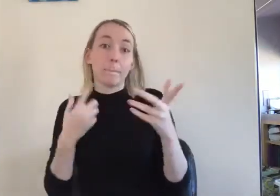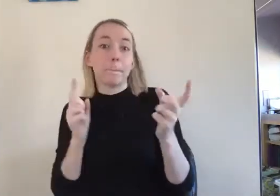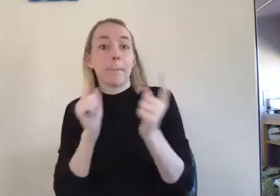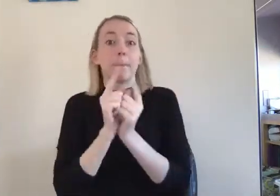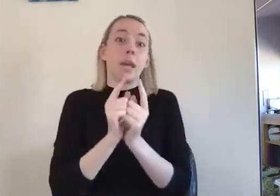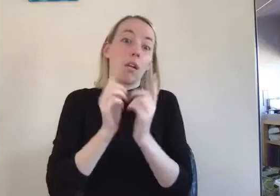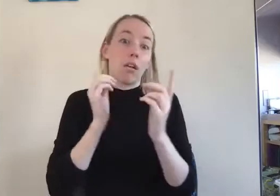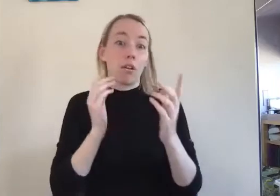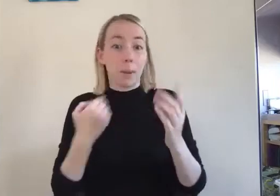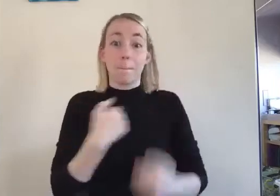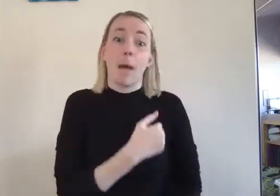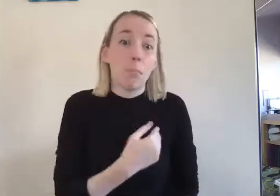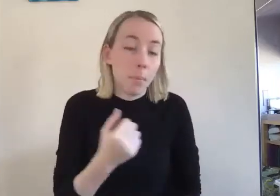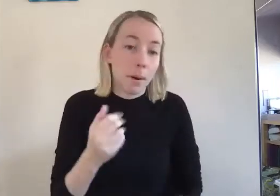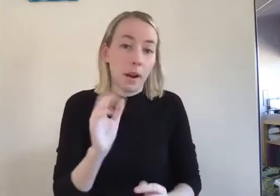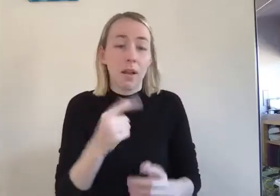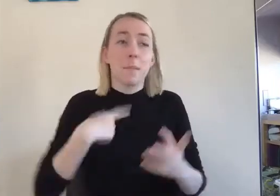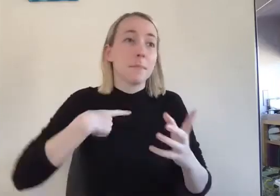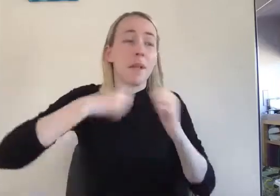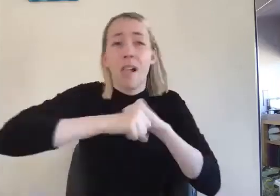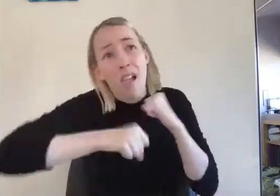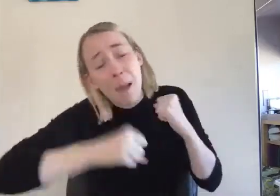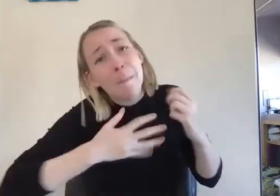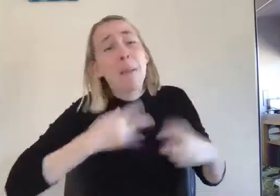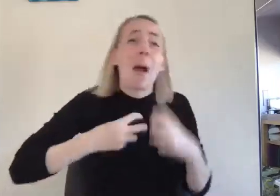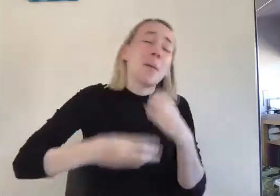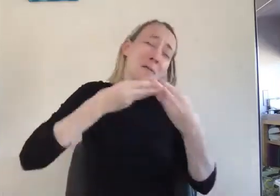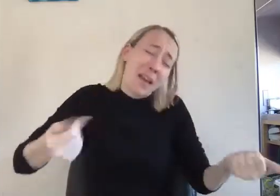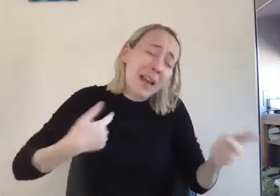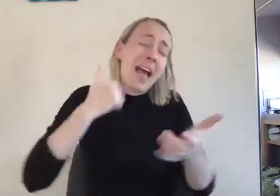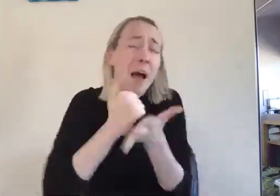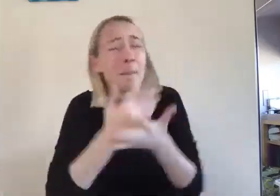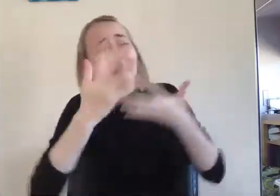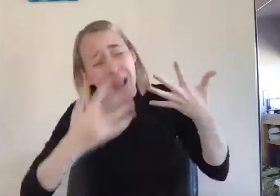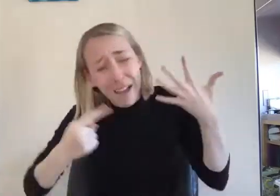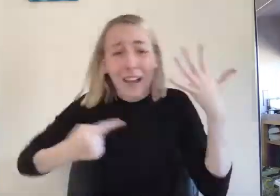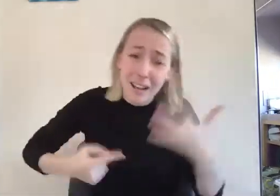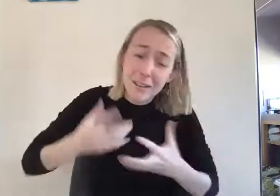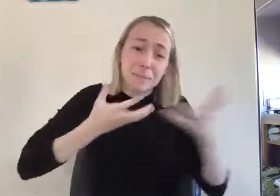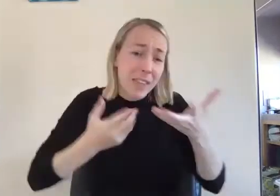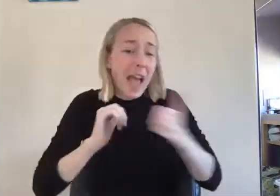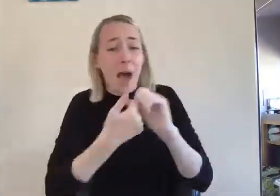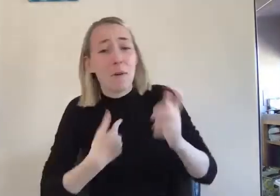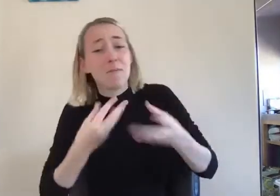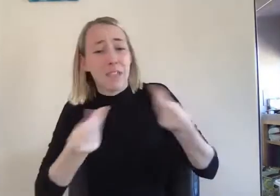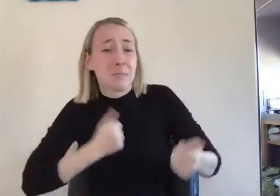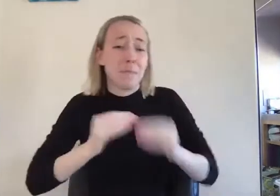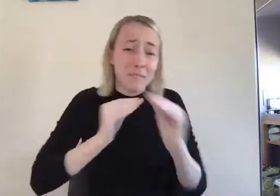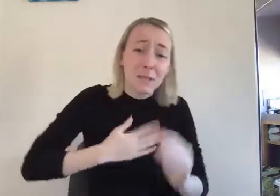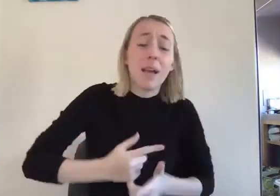different members and just like, blah, blah, blah, blah, like, oh, this is all the stuff that's happening and I need solutions, and tell me what to do. And subtext, tell me how the other person is